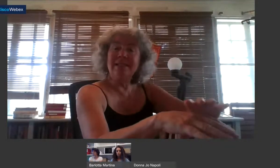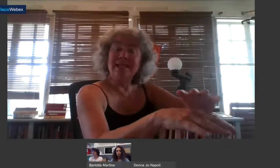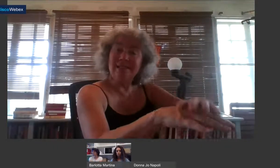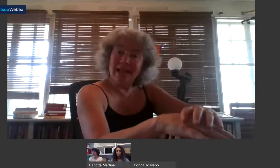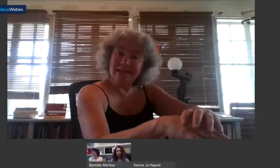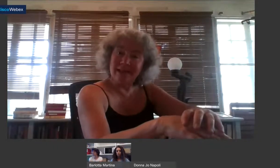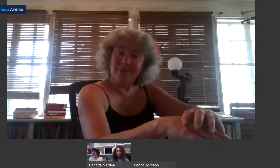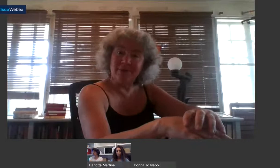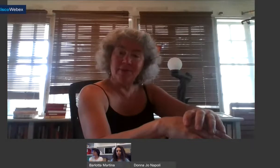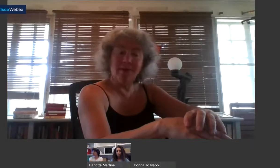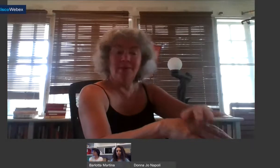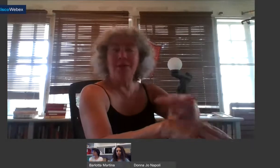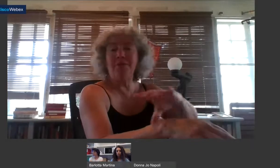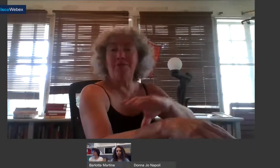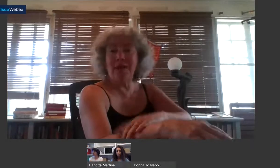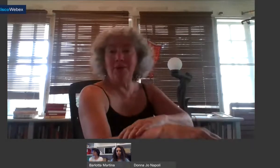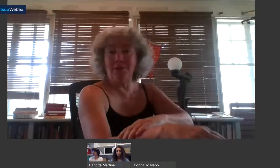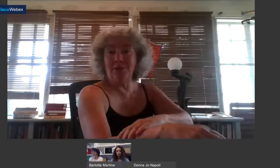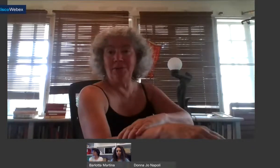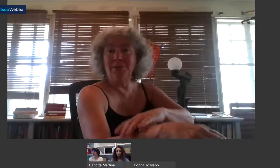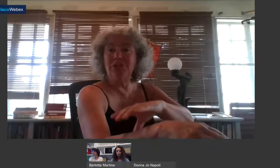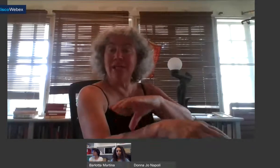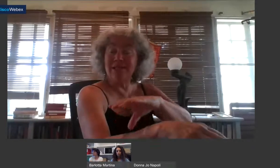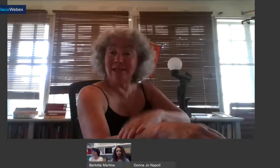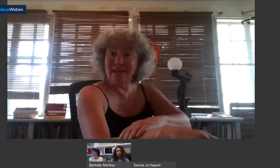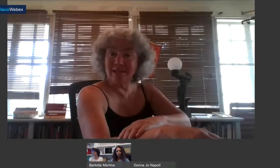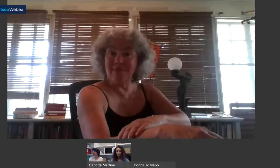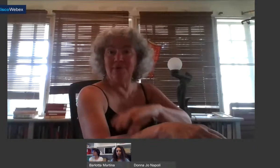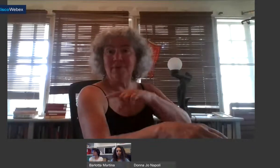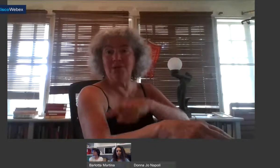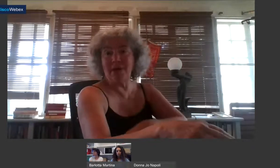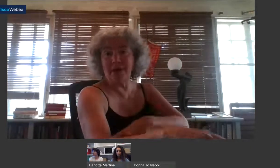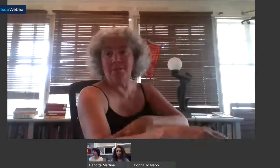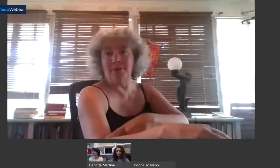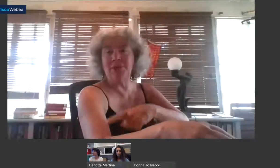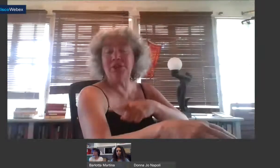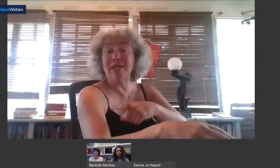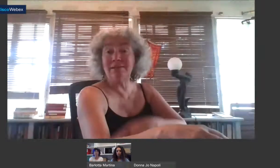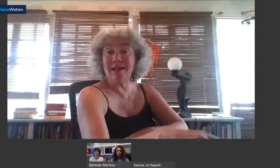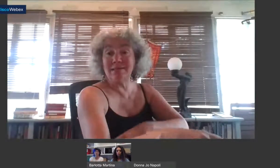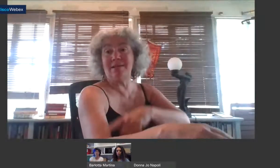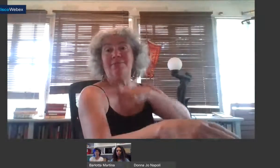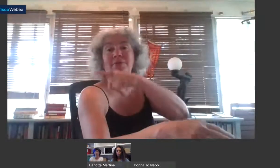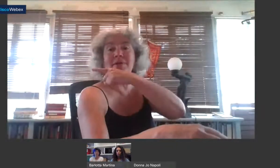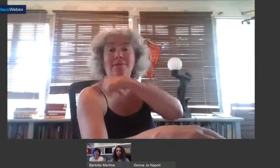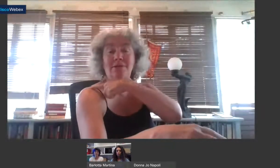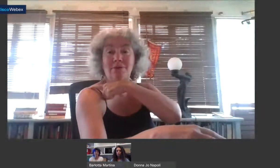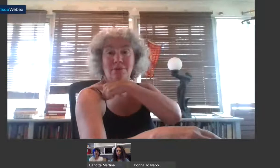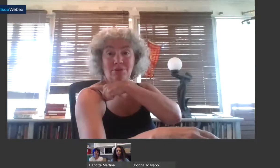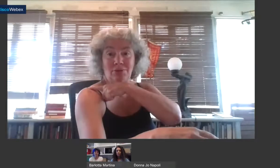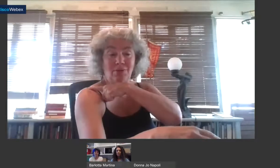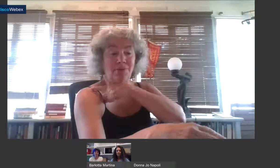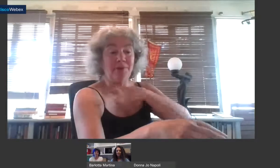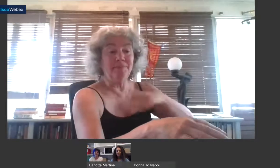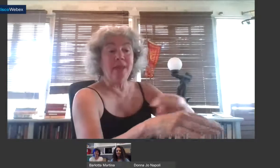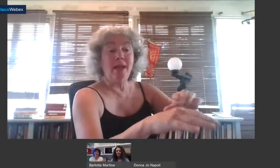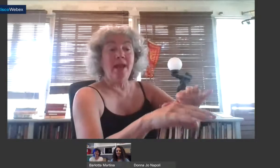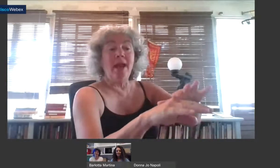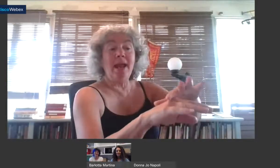takes less effort than your radial ulnar, which takes less effort than your elbow, which takes less effort than your shoulder.